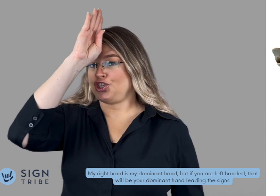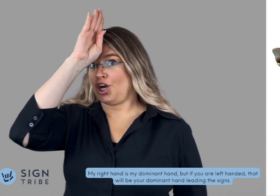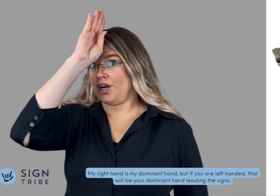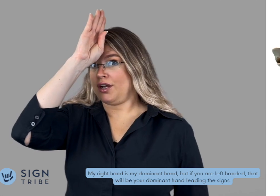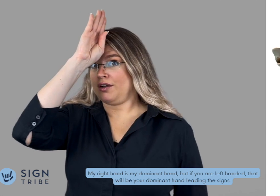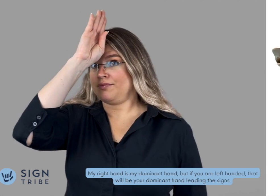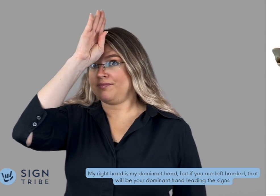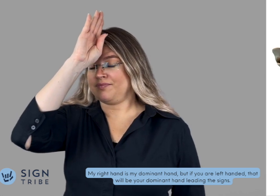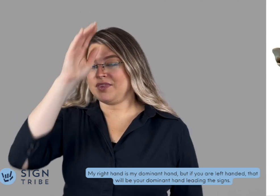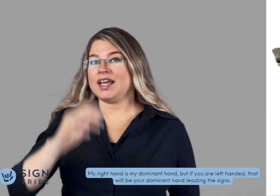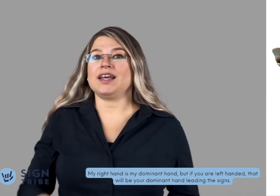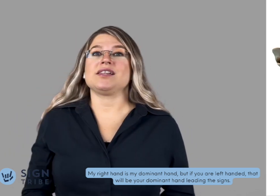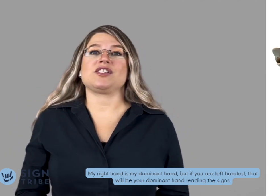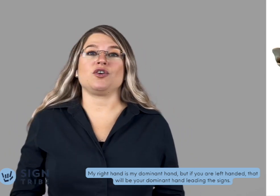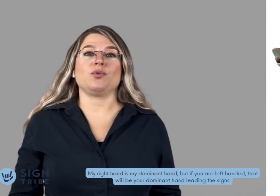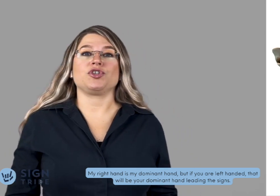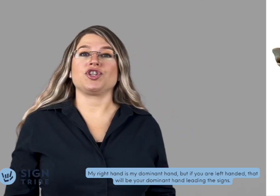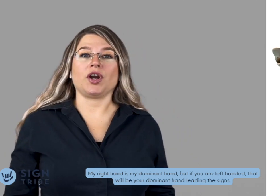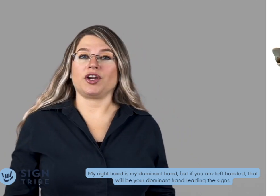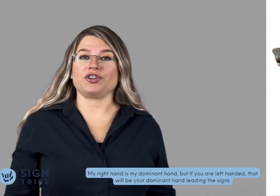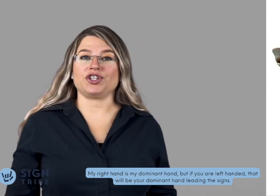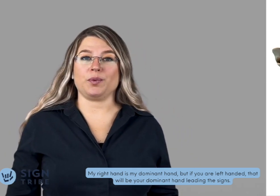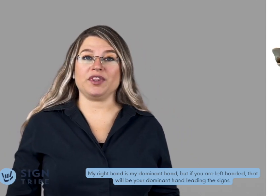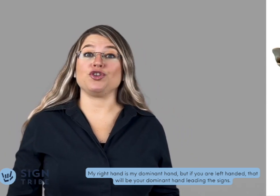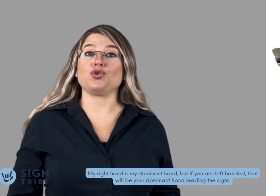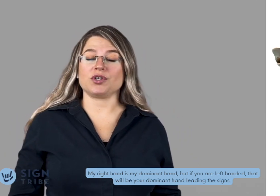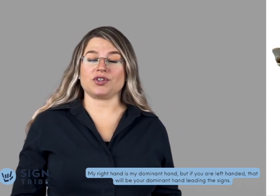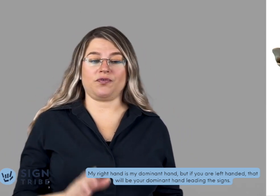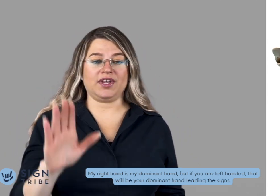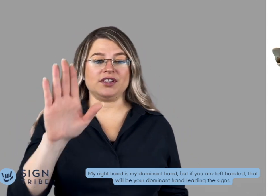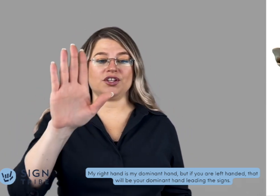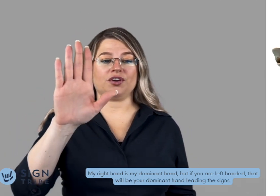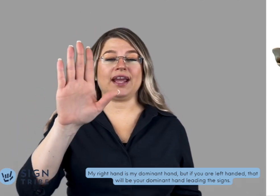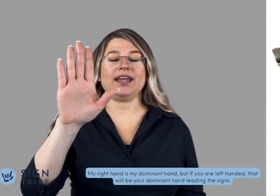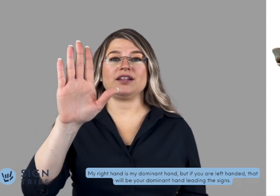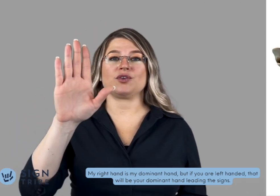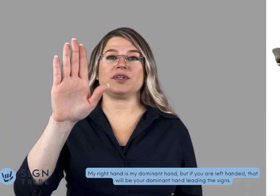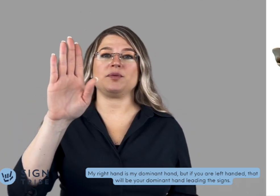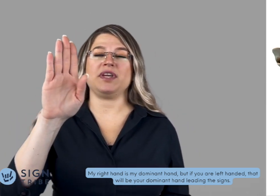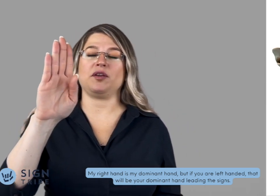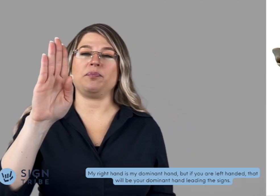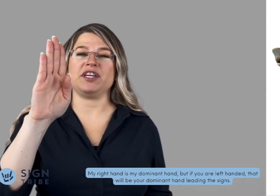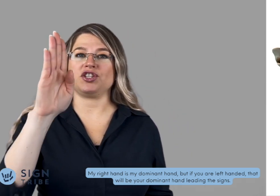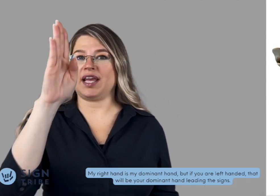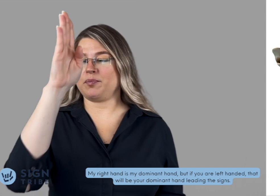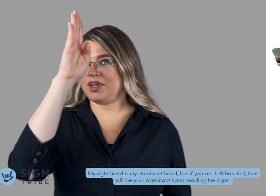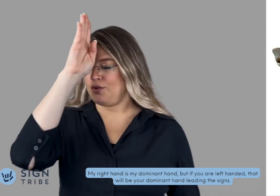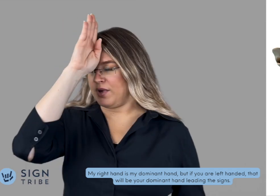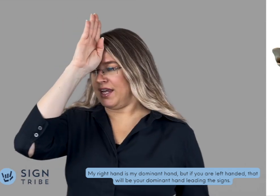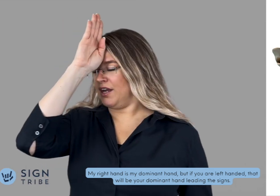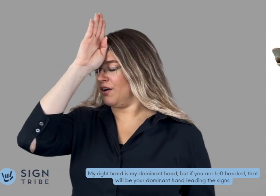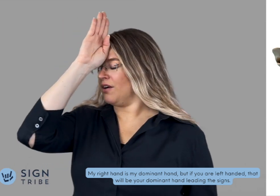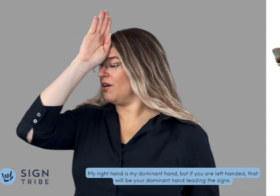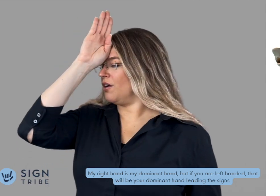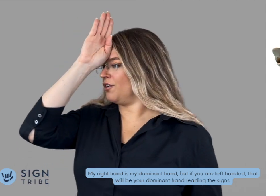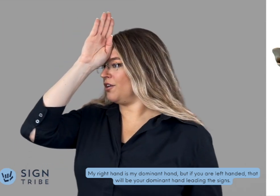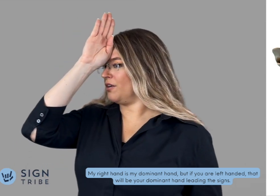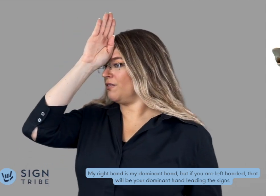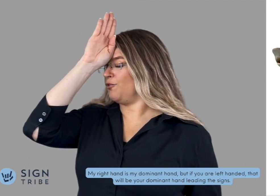Shark. So with shark, you're showing the dorsal fin, so your hand is going to be in a V shape right here on your